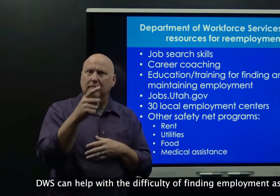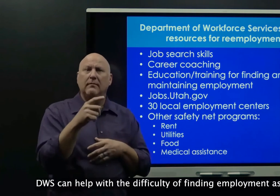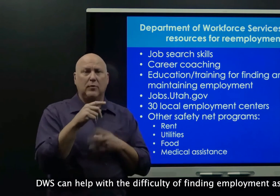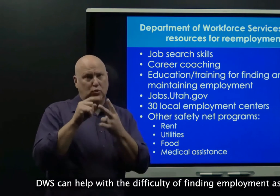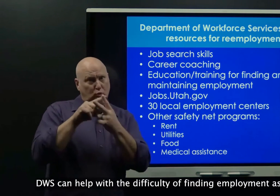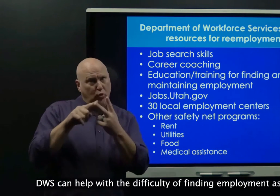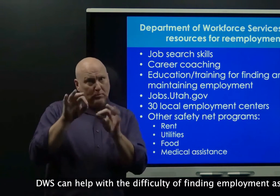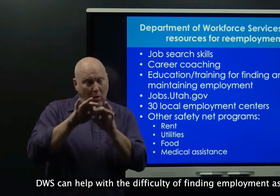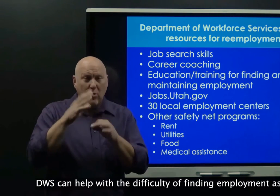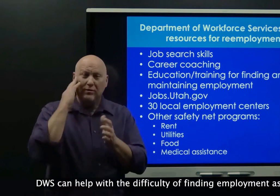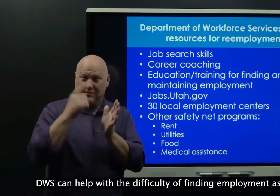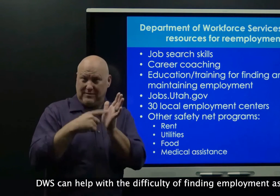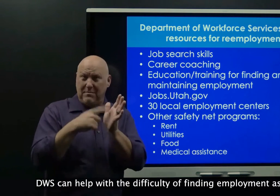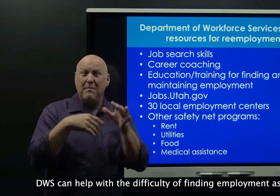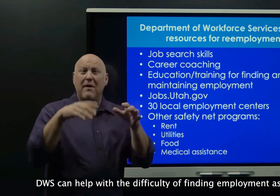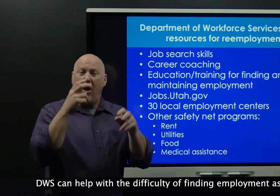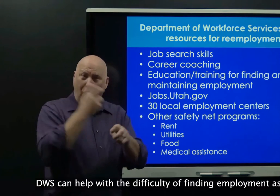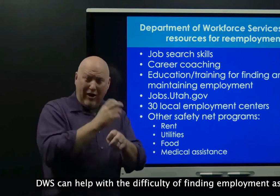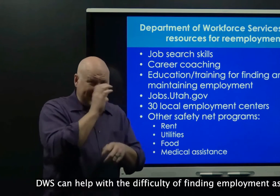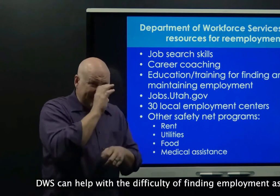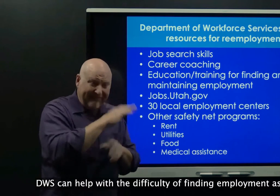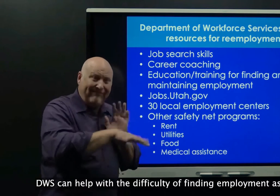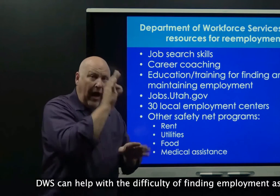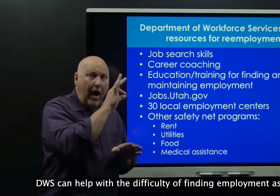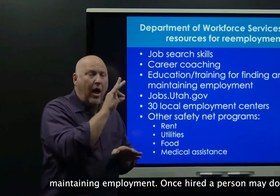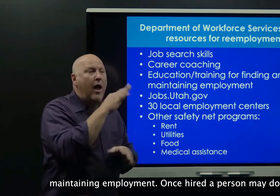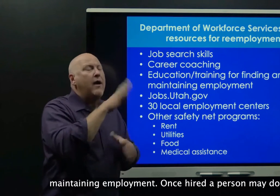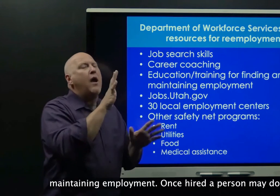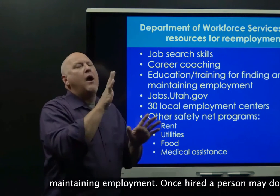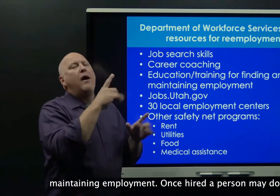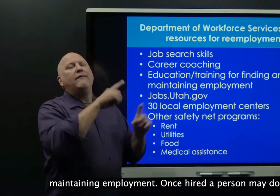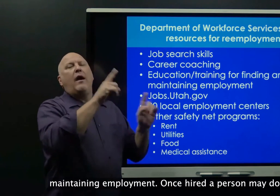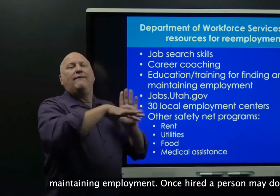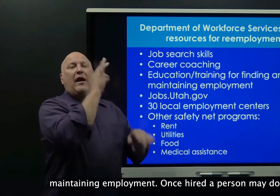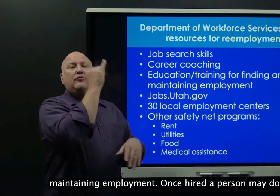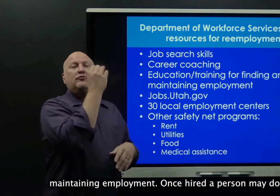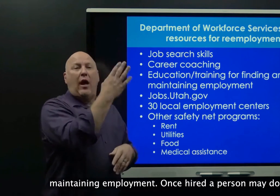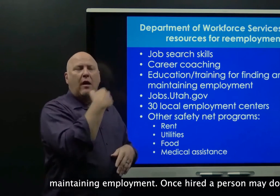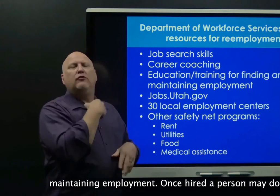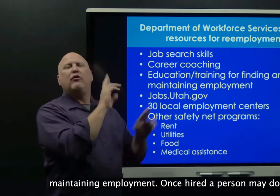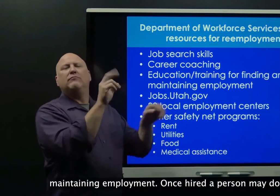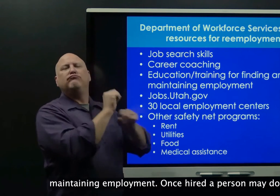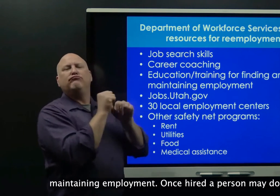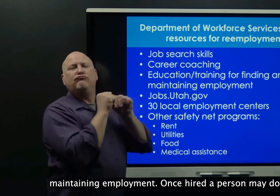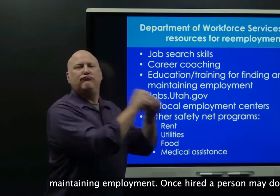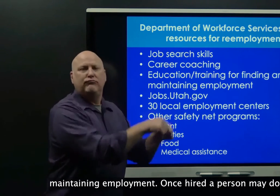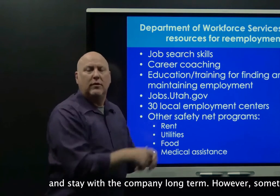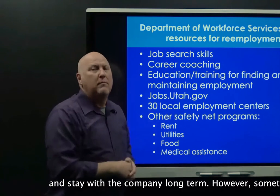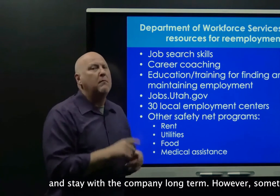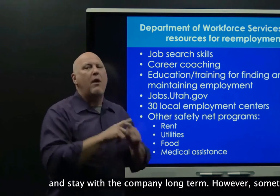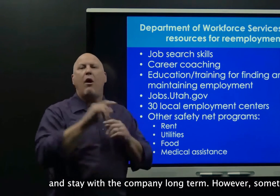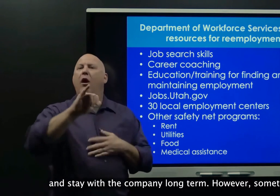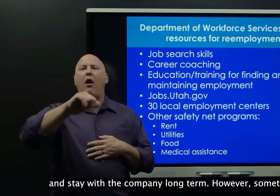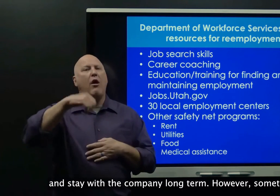DWS can help with the difficulty of finding employment as well as maintaining employment. Once hired, a person may do well and stay with the company long